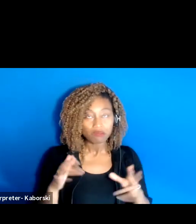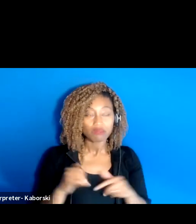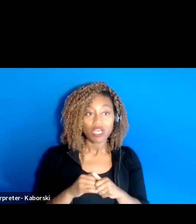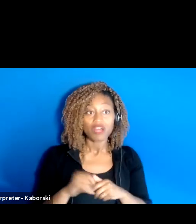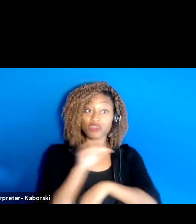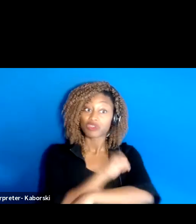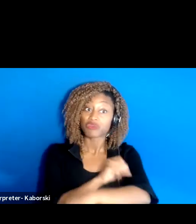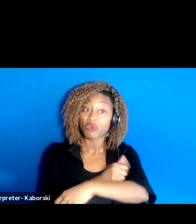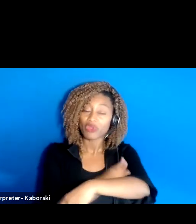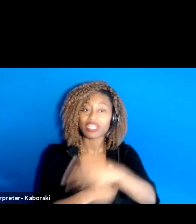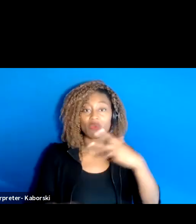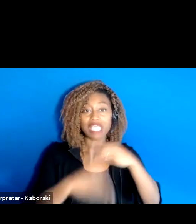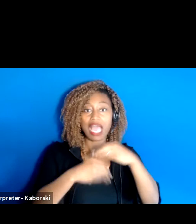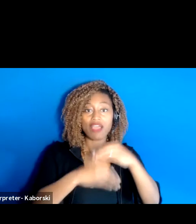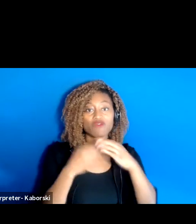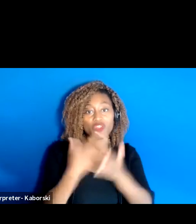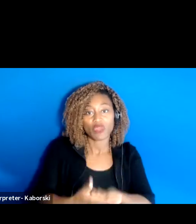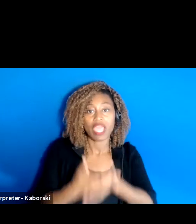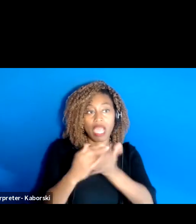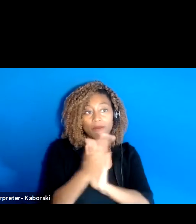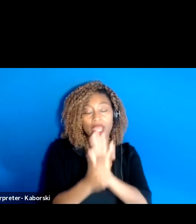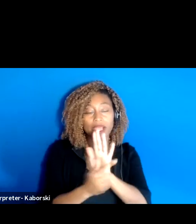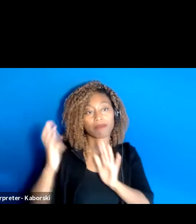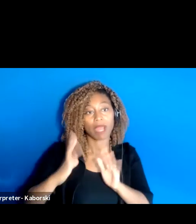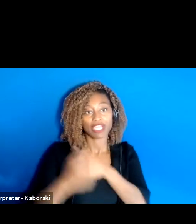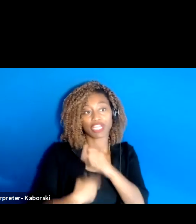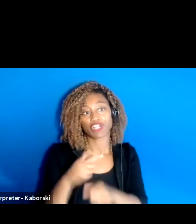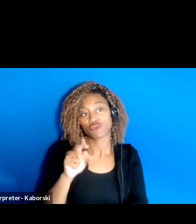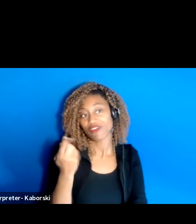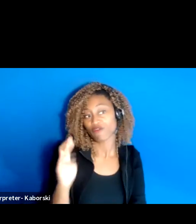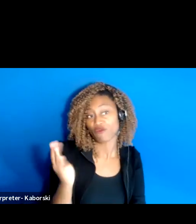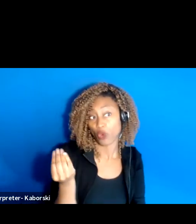were added to the Rehab Act in 2014.